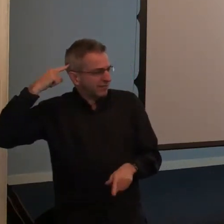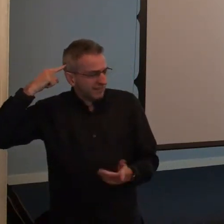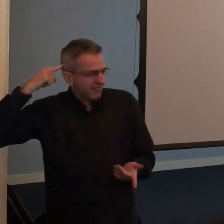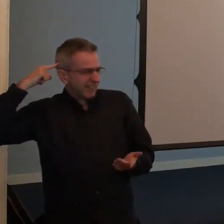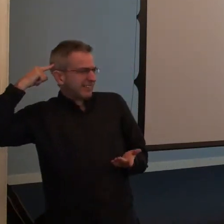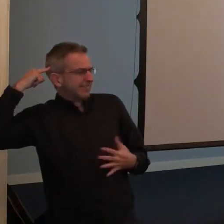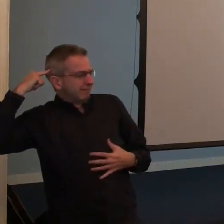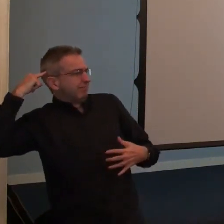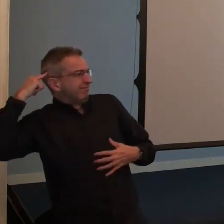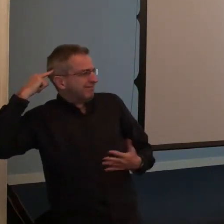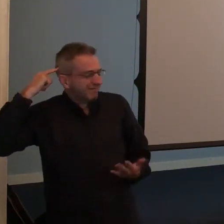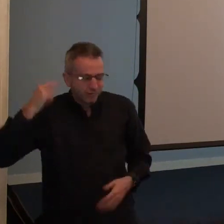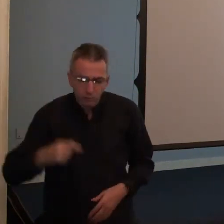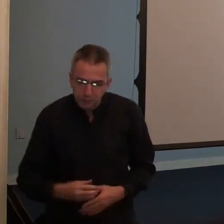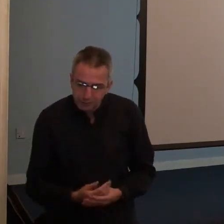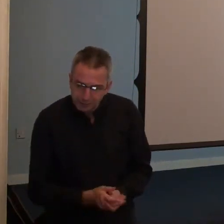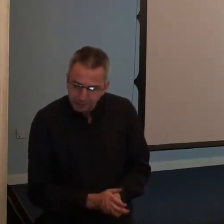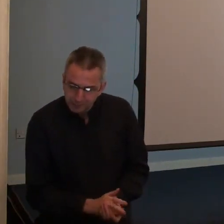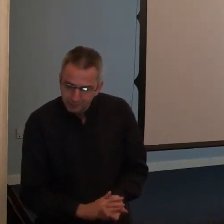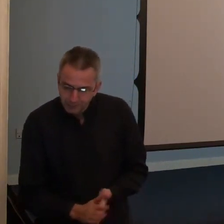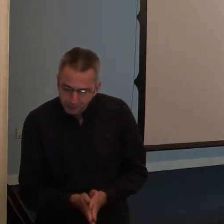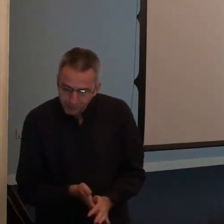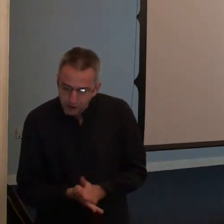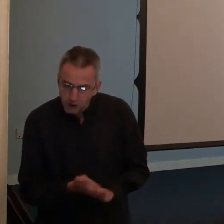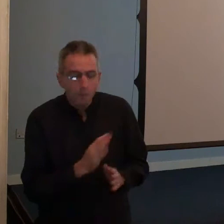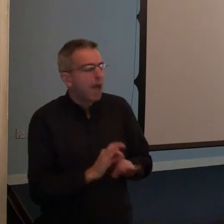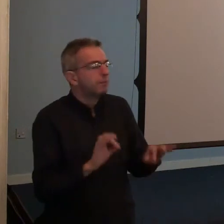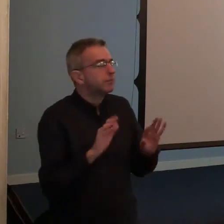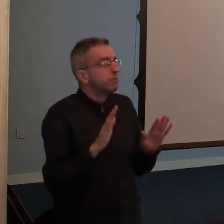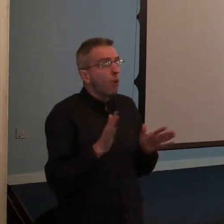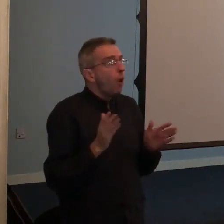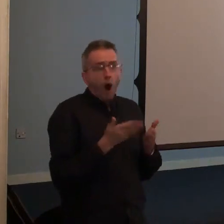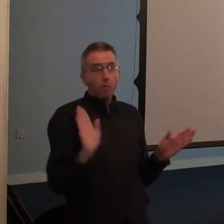of these faulty genes as such, it might save money. And she was a bit surprised at that as well.